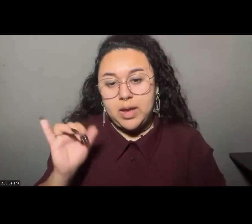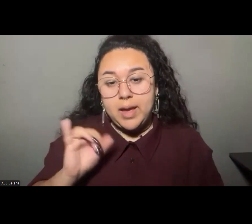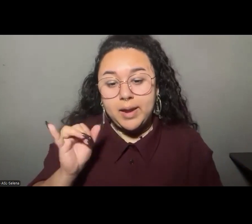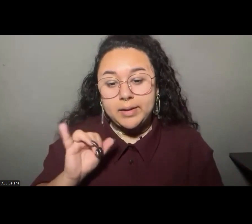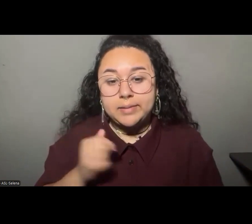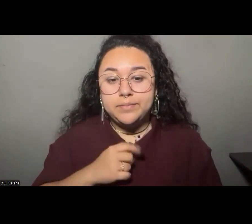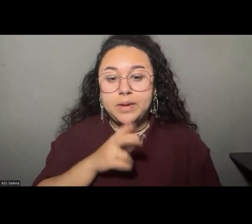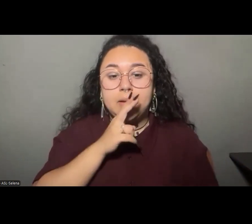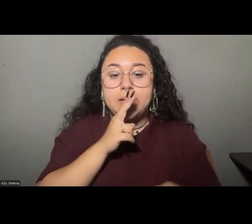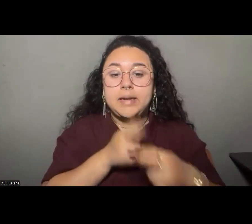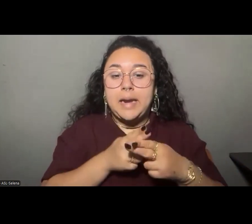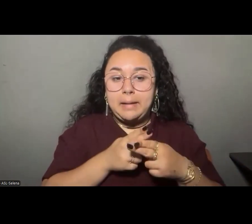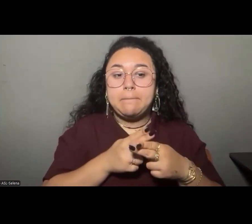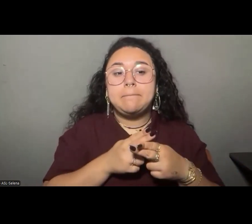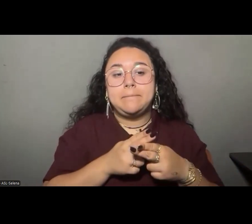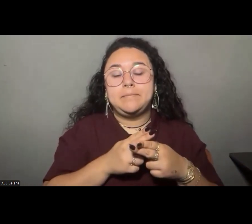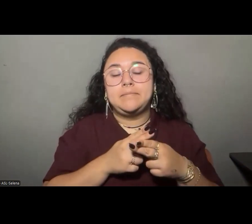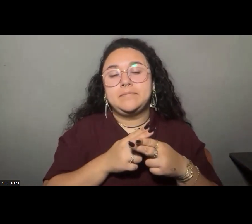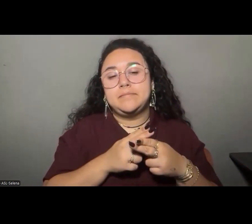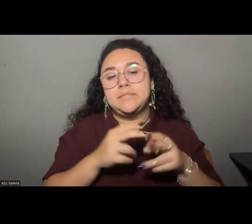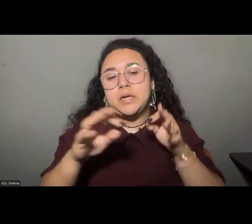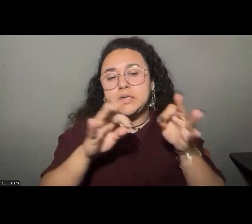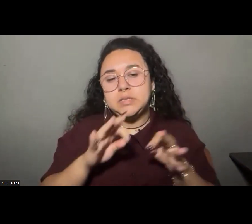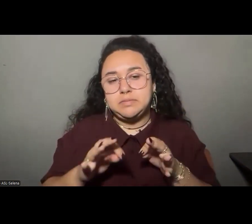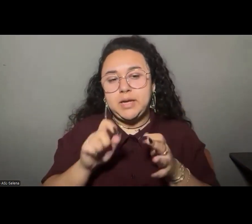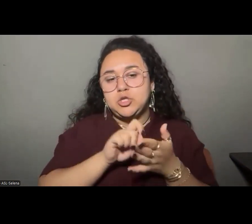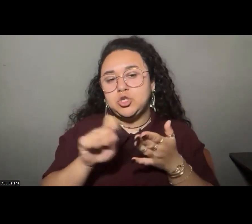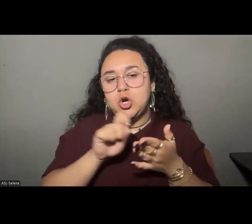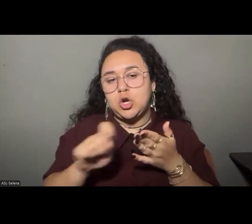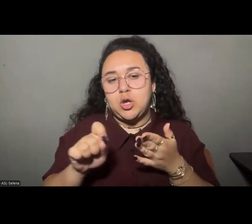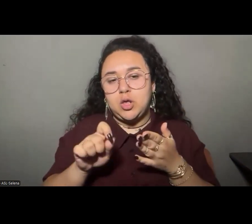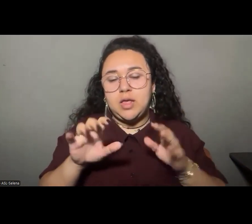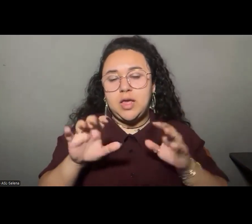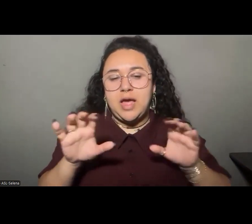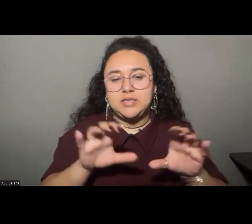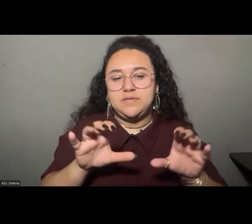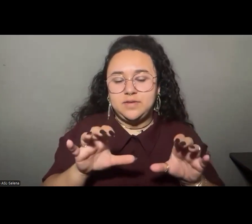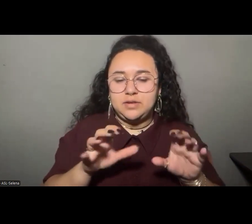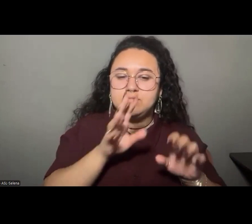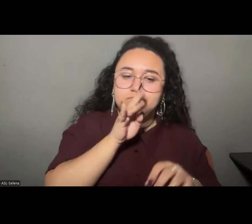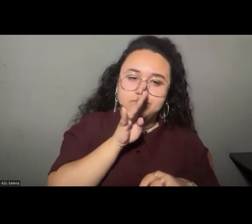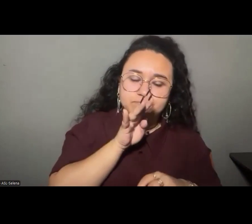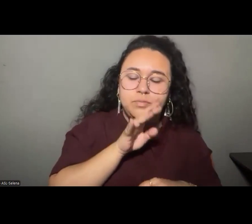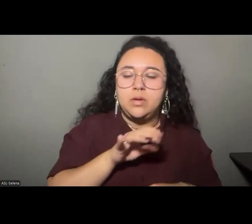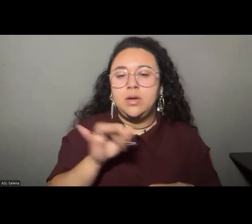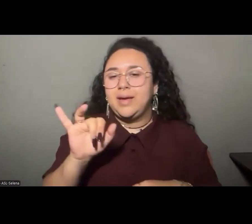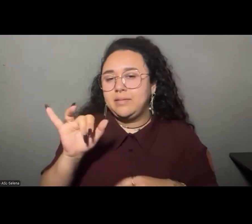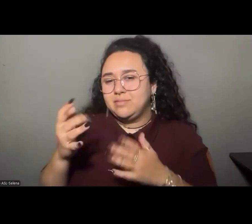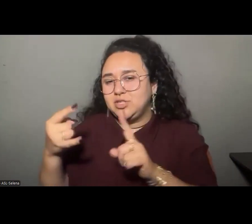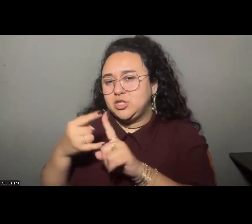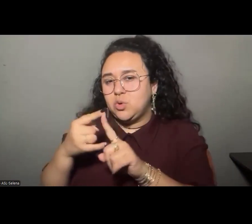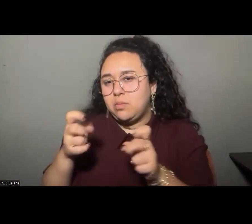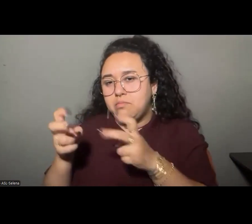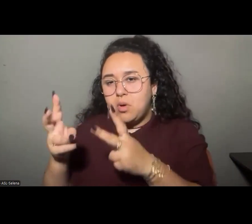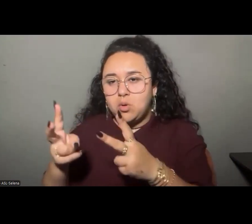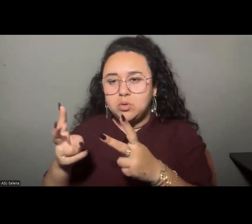going to name the journal exercises out loud, and maybe they could also be put in Discord or in chat. And also, these are take homes, so I'll just say them, and